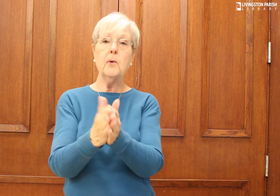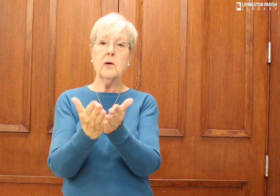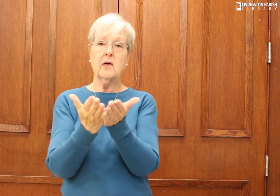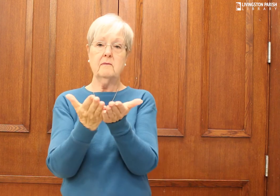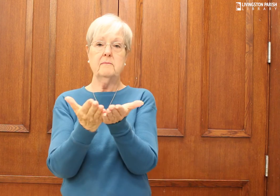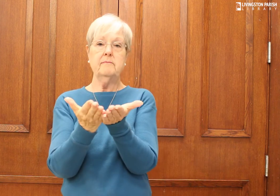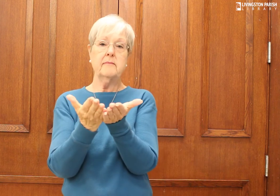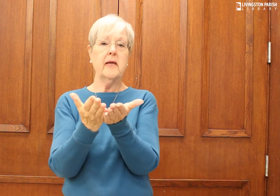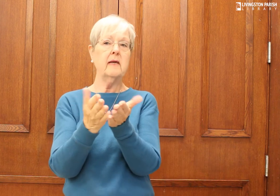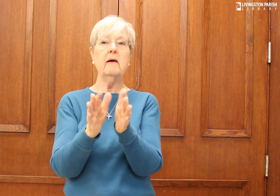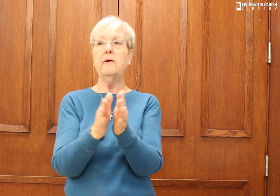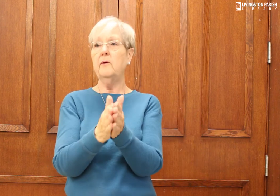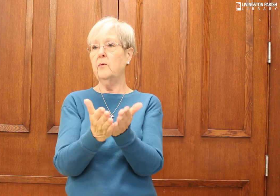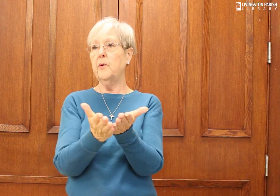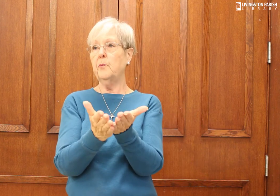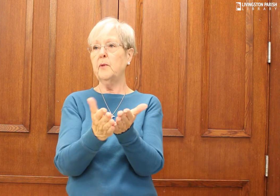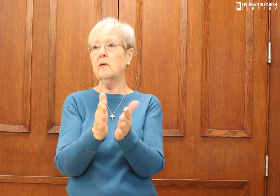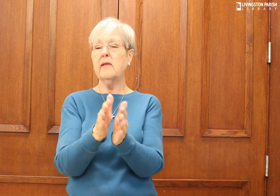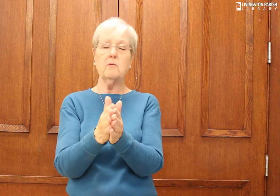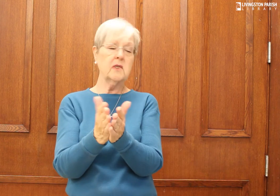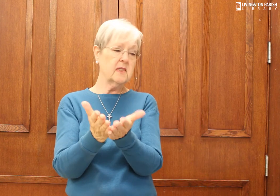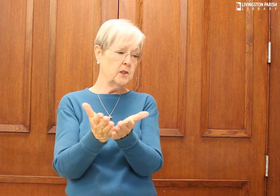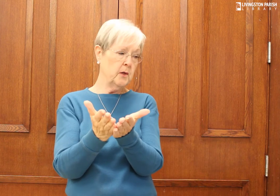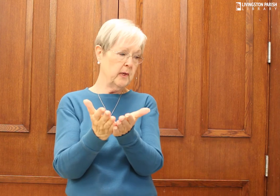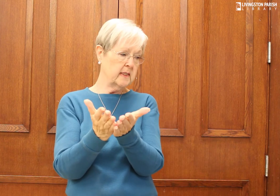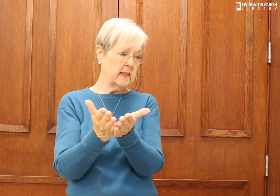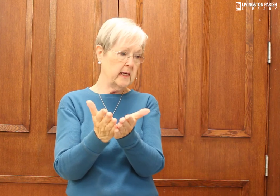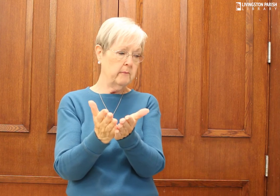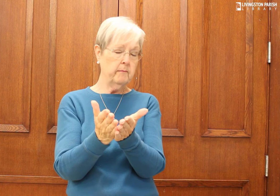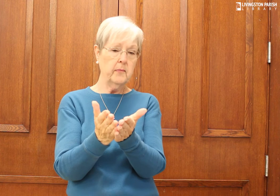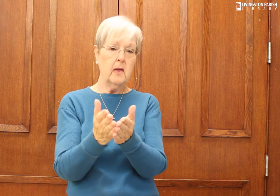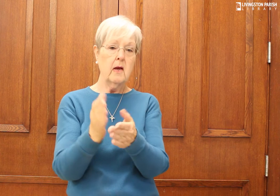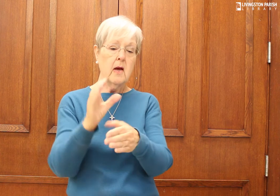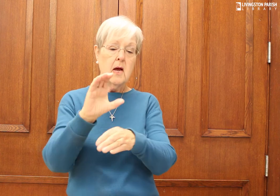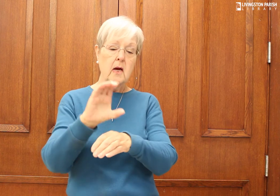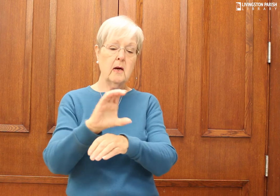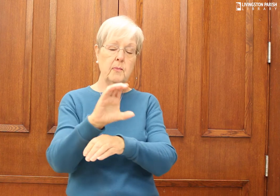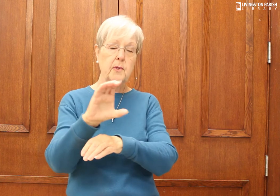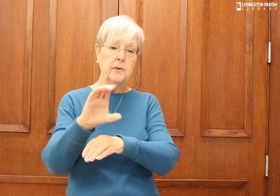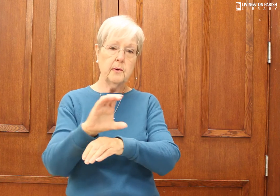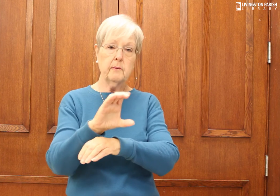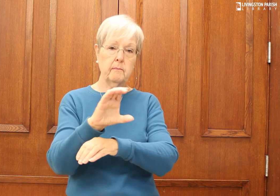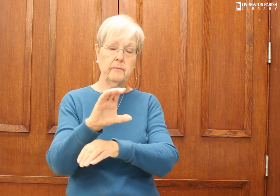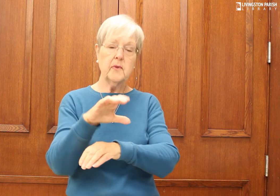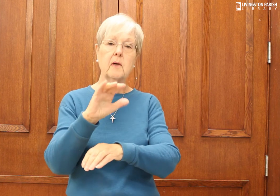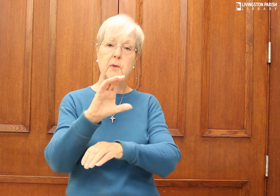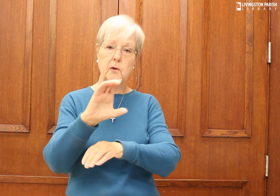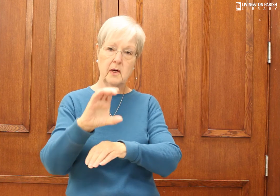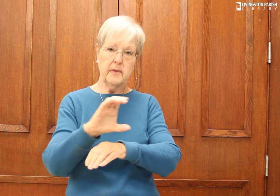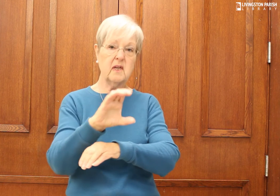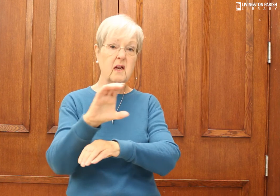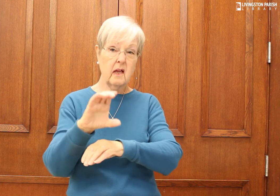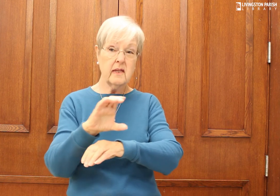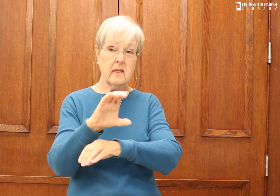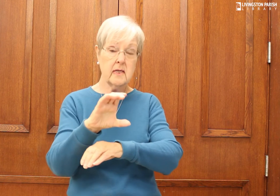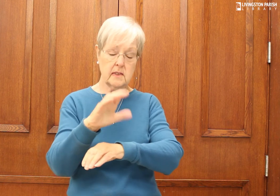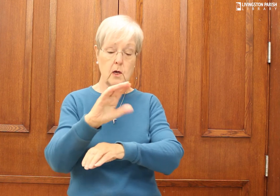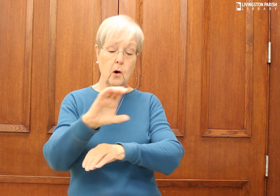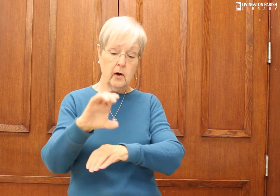Book. I know you remember book. That one is so easy. Computer. Computer can be done like this, or it can